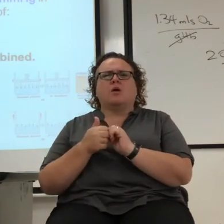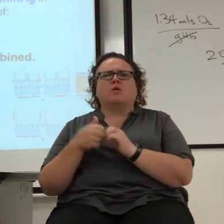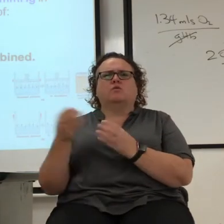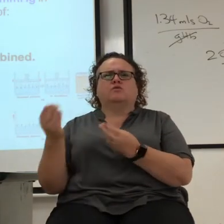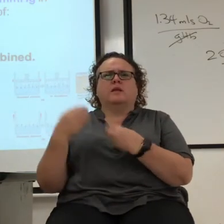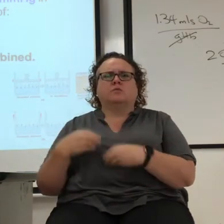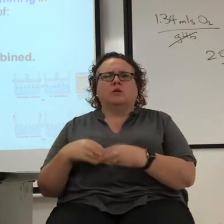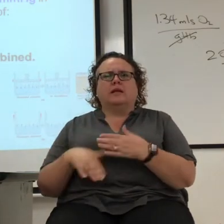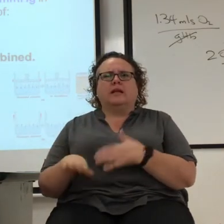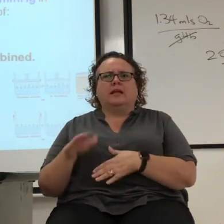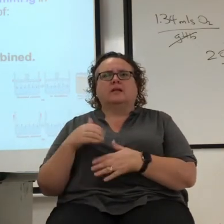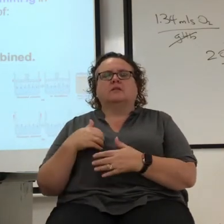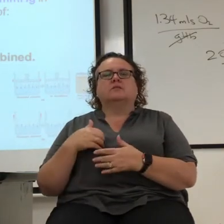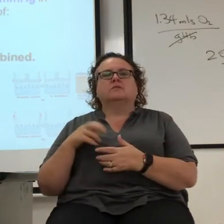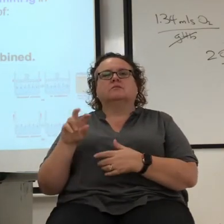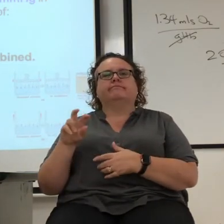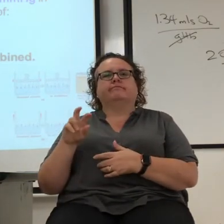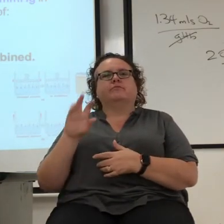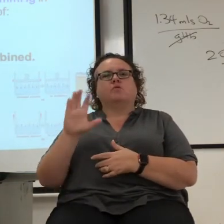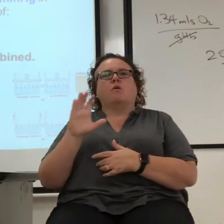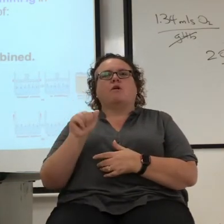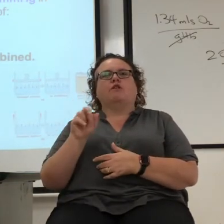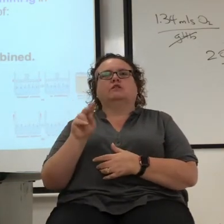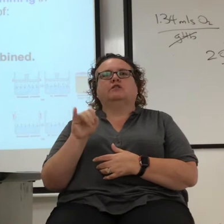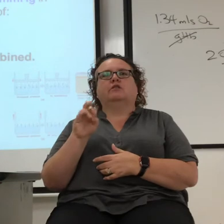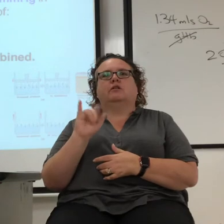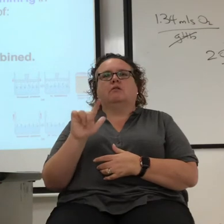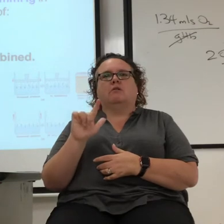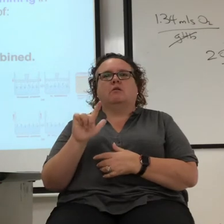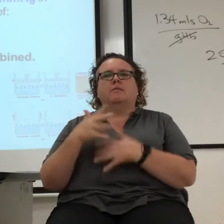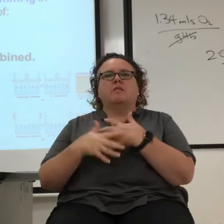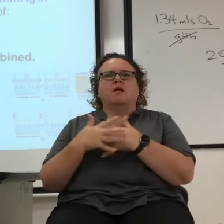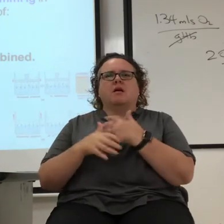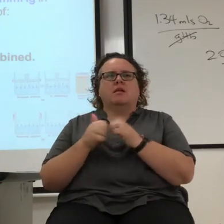in arterial blood?